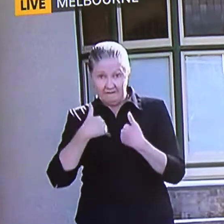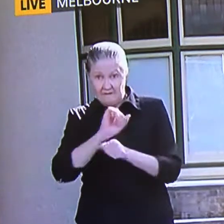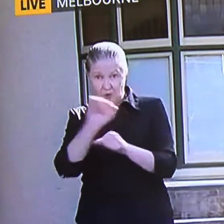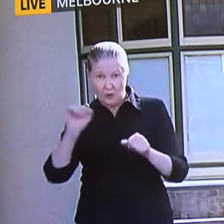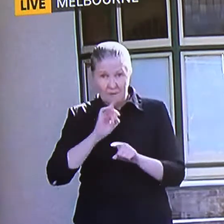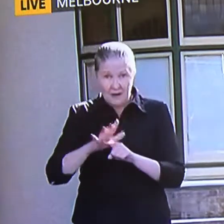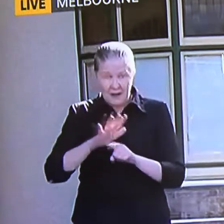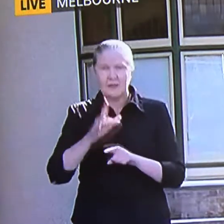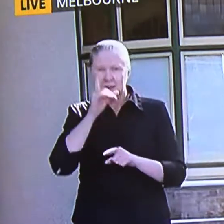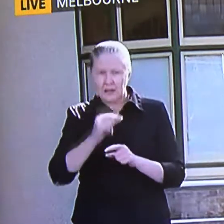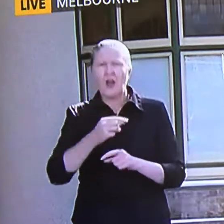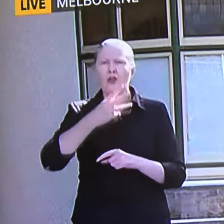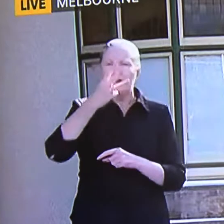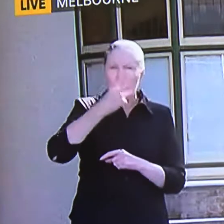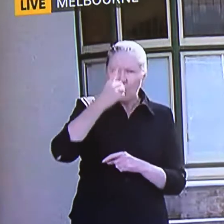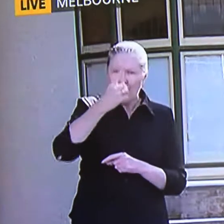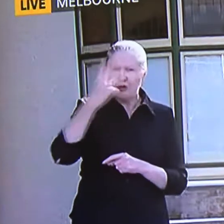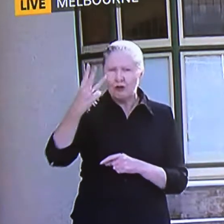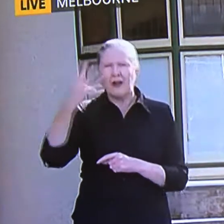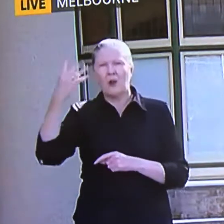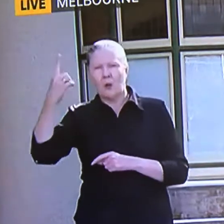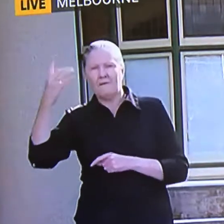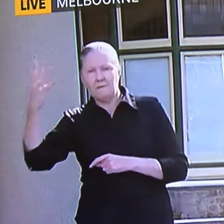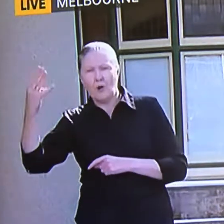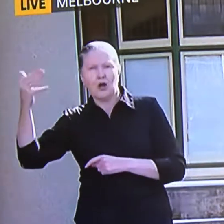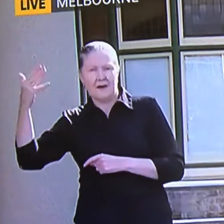us on 13 14 95 or go to